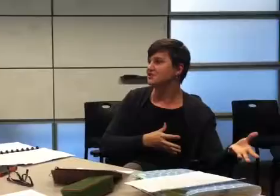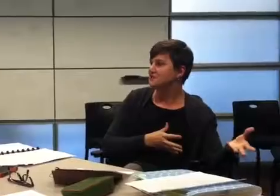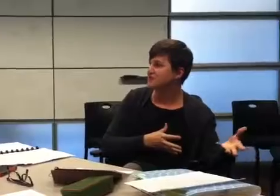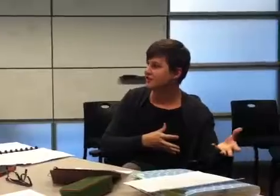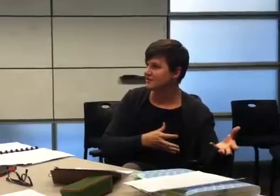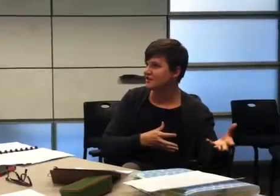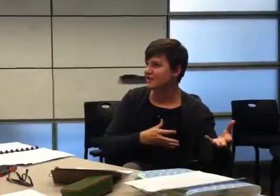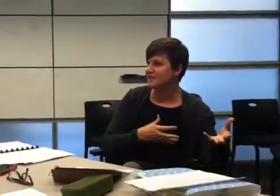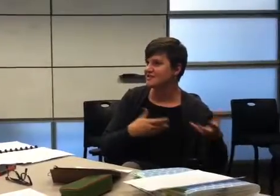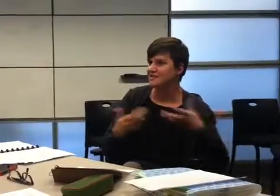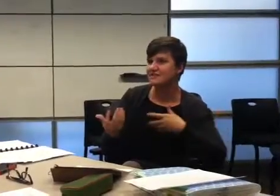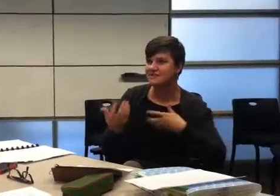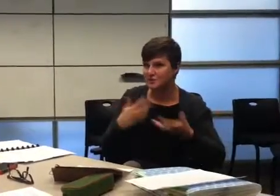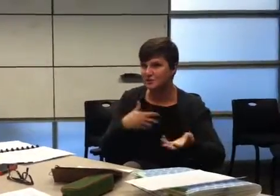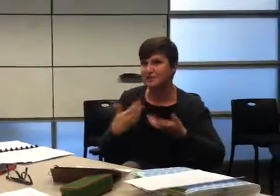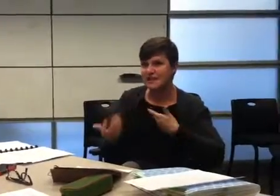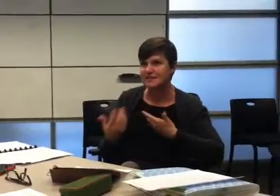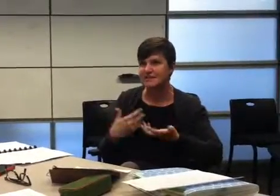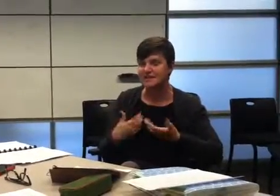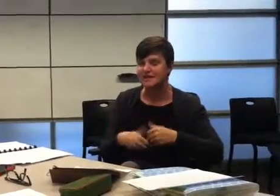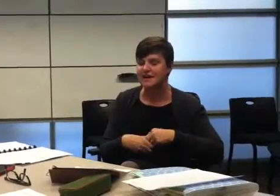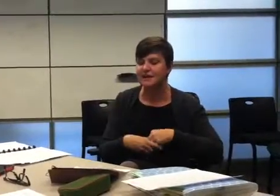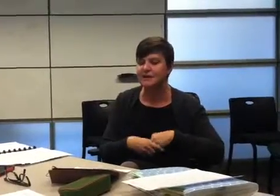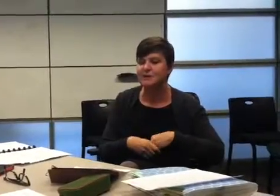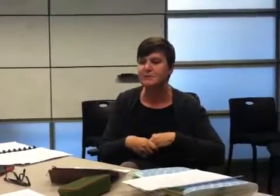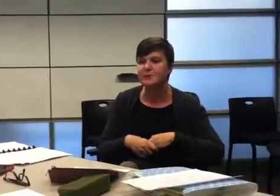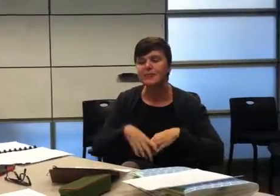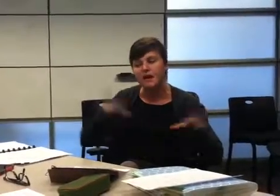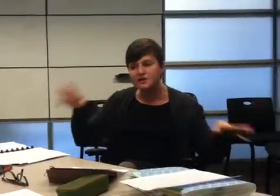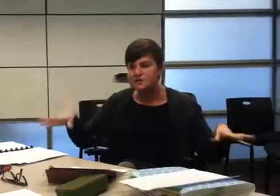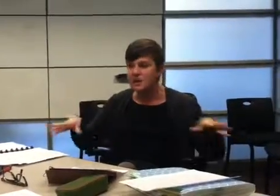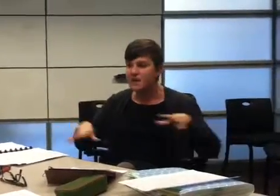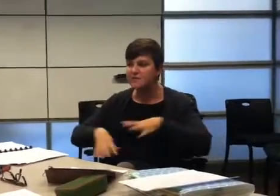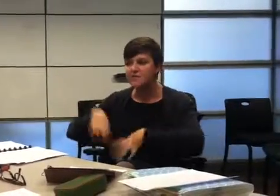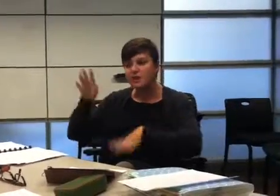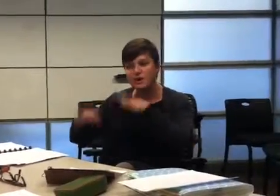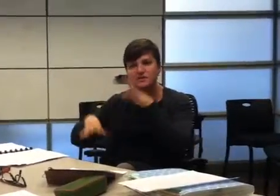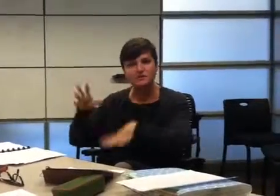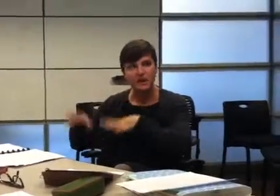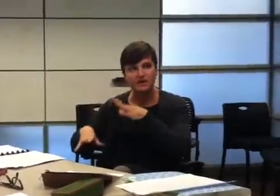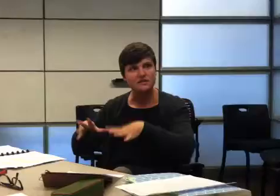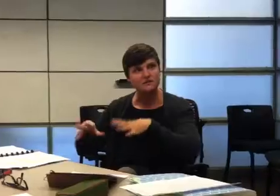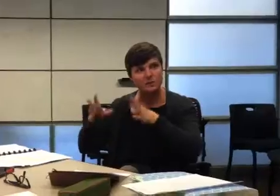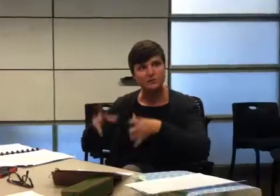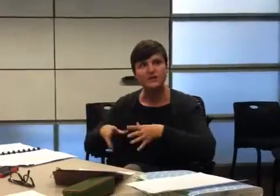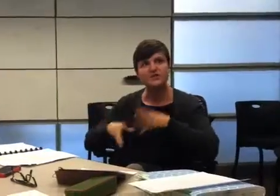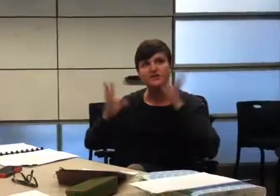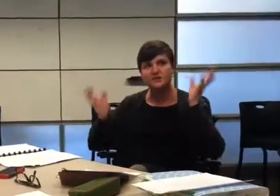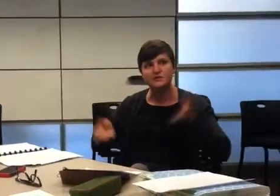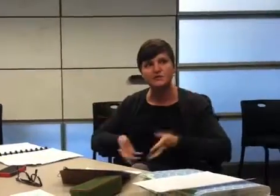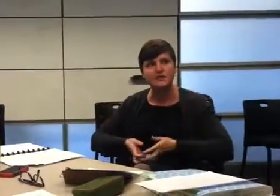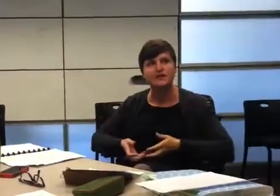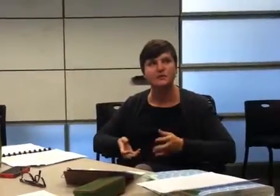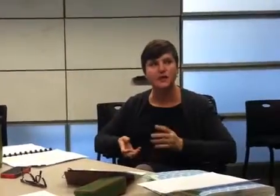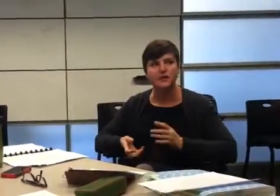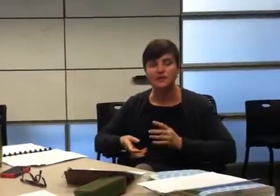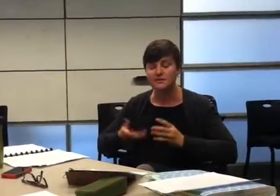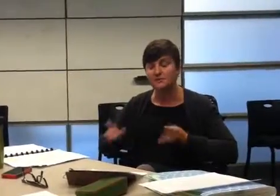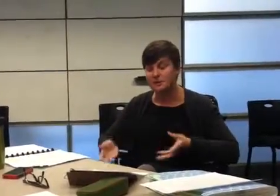their instructor. And so they really tend to take that in. I used to have them do all kinds of writing in preparation, and I was grading sometimes